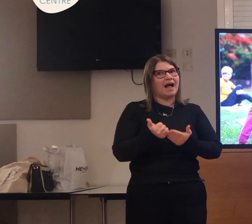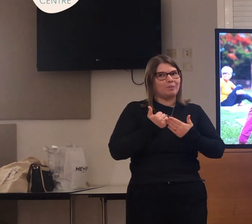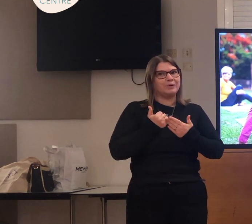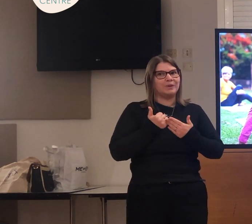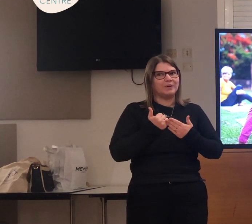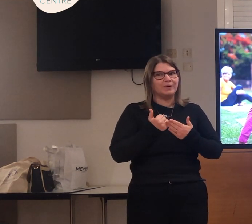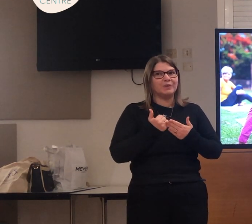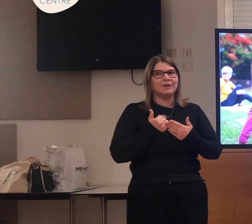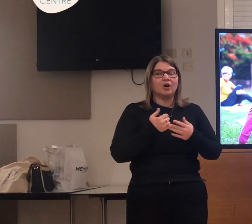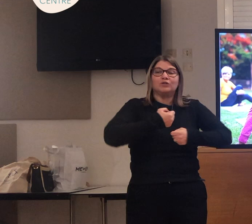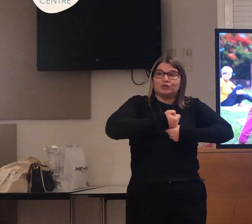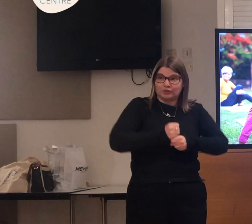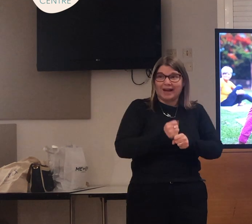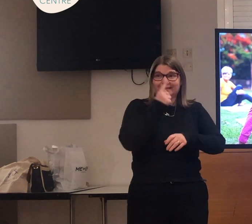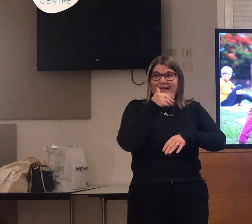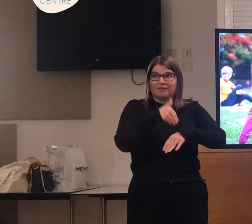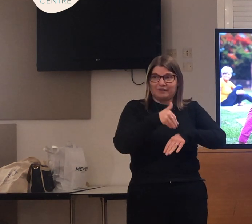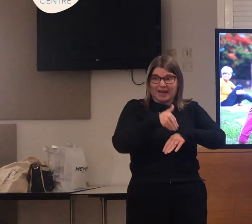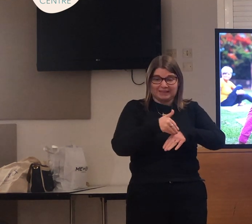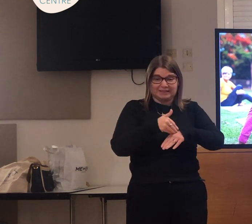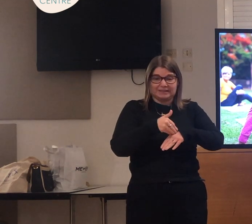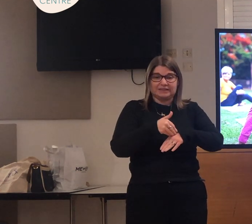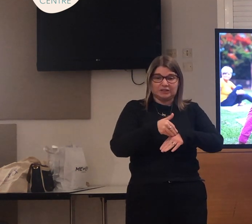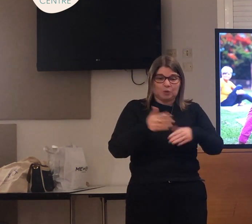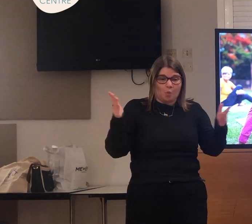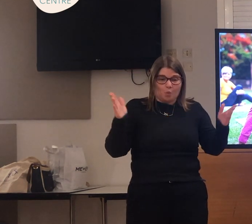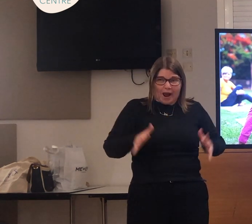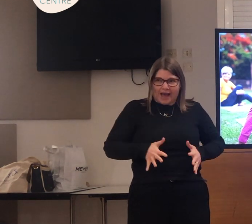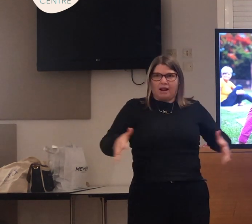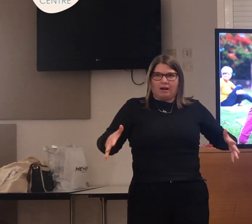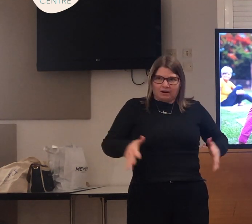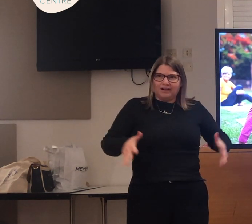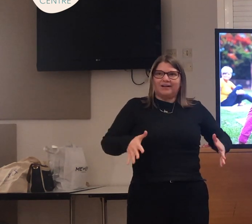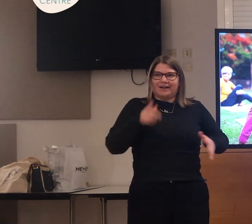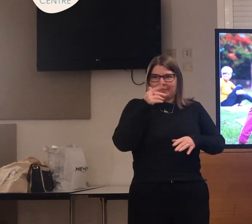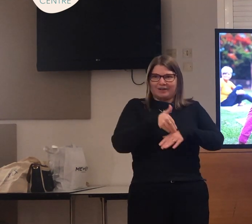weight loss, menopause, the whole shebang.